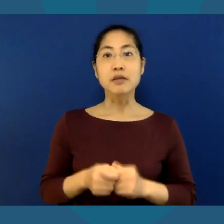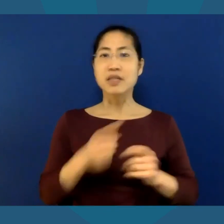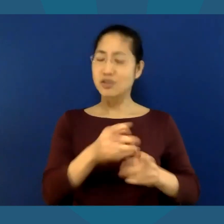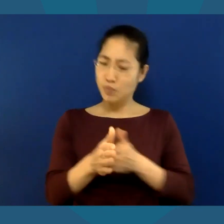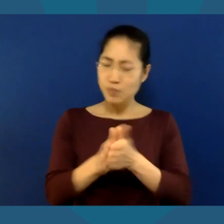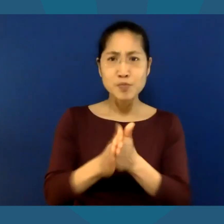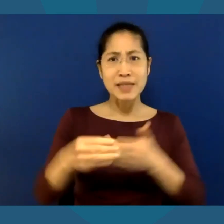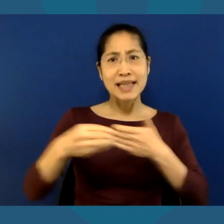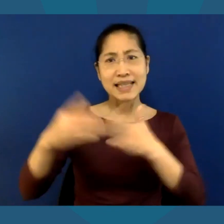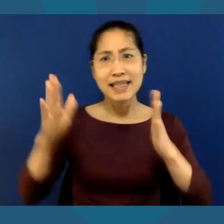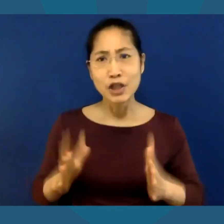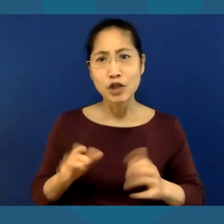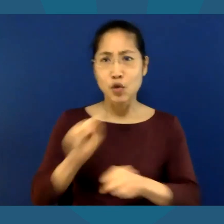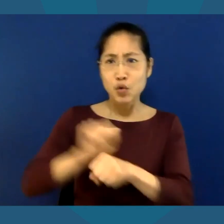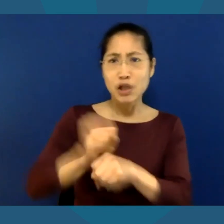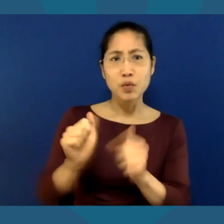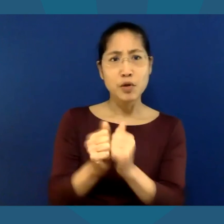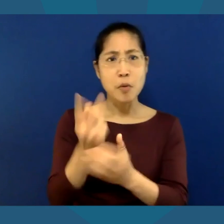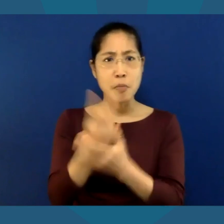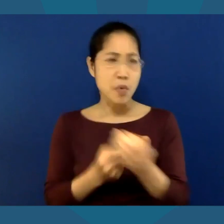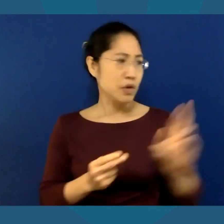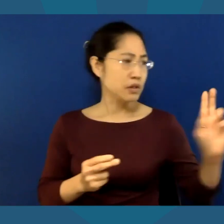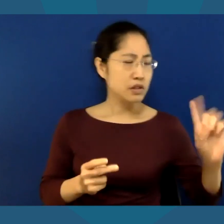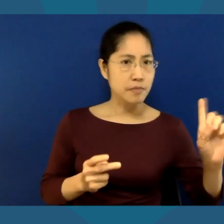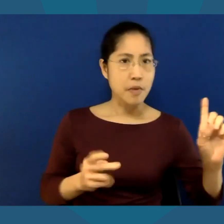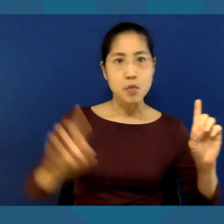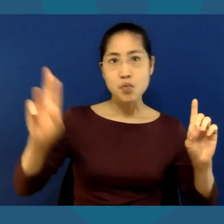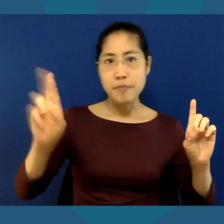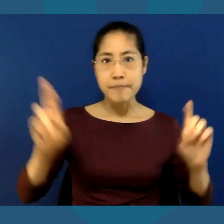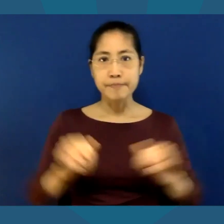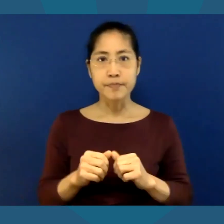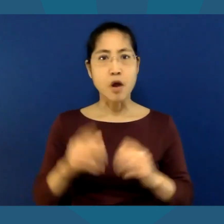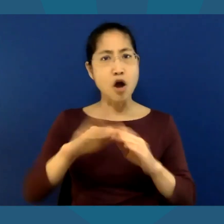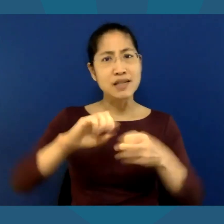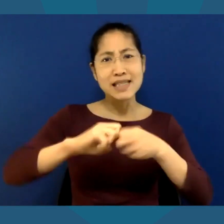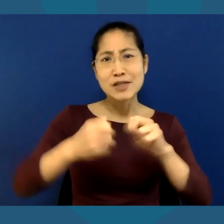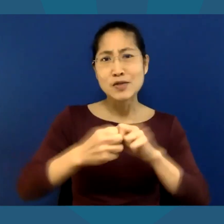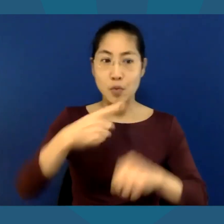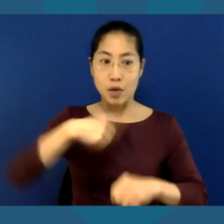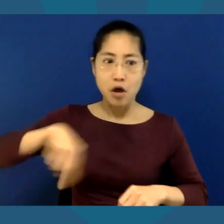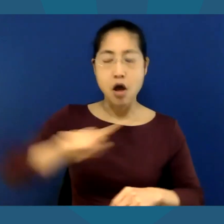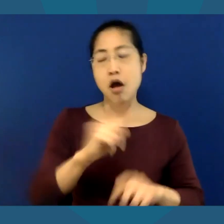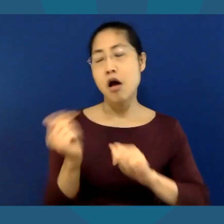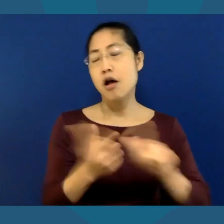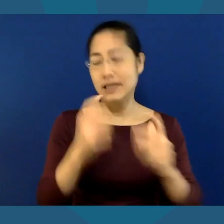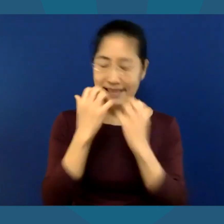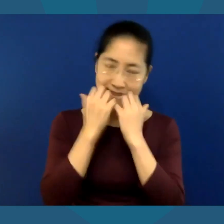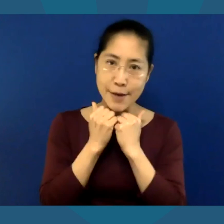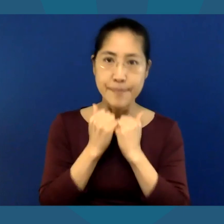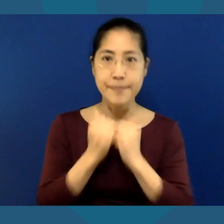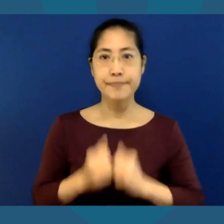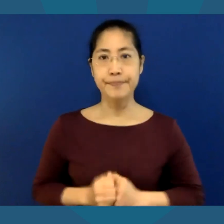a results-driven leader who works across party lines to deliver on issues that we all care